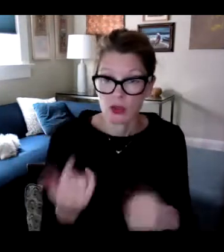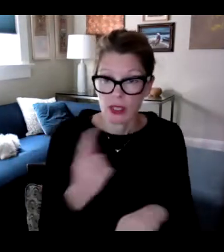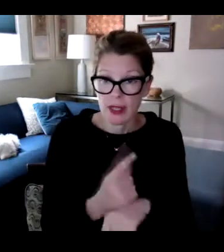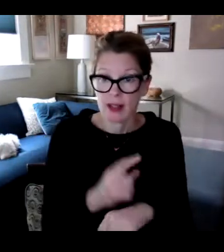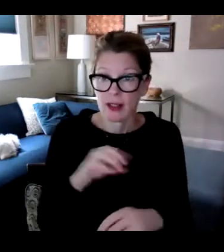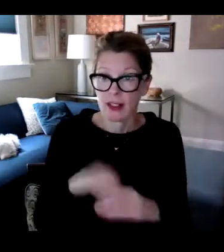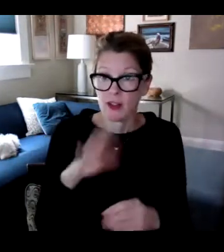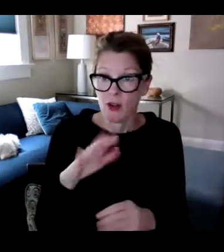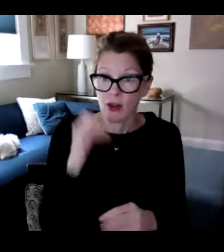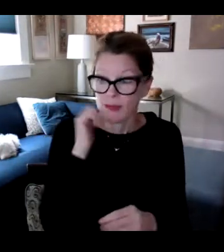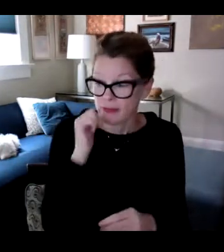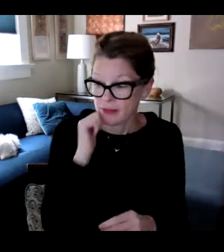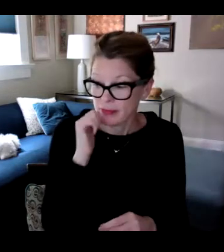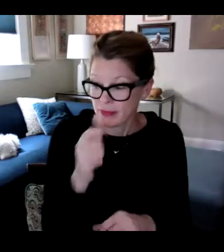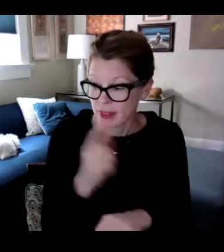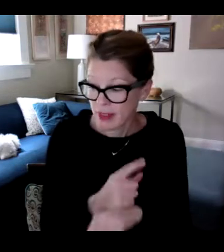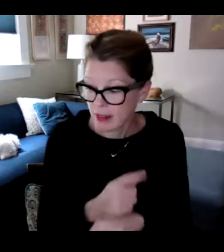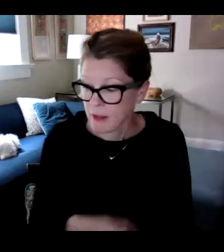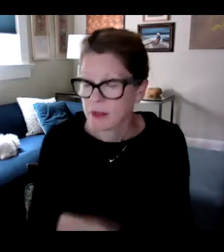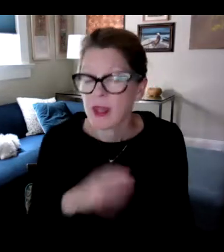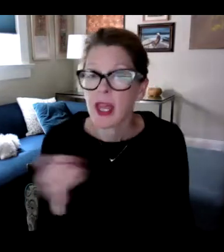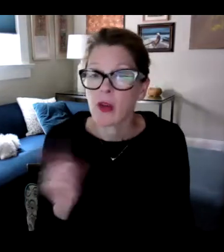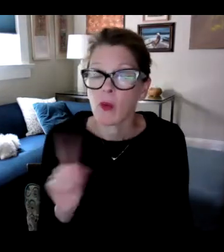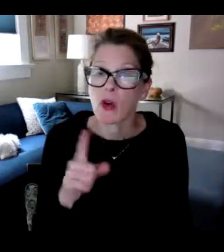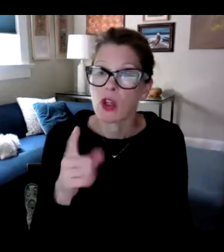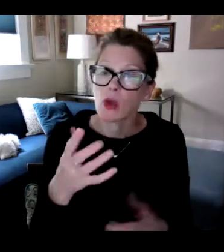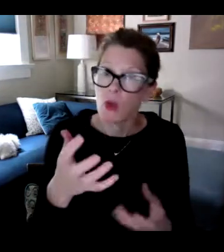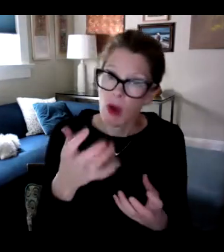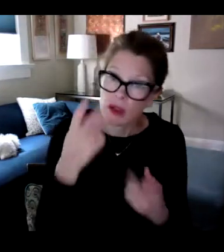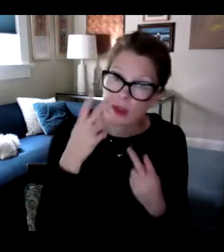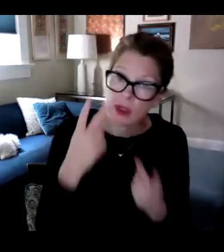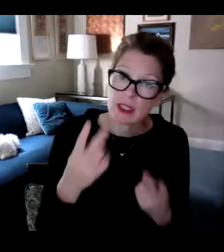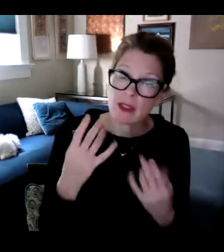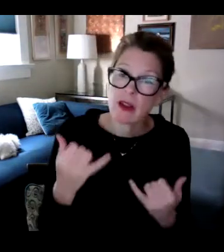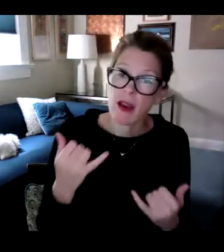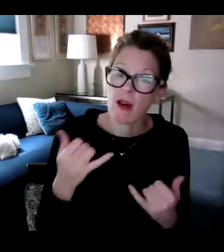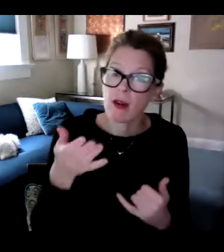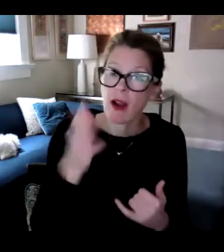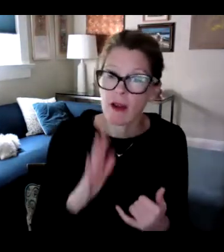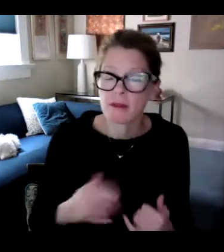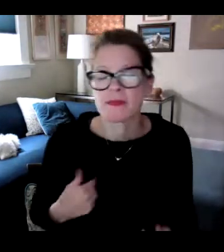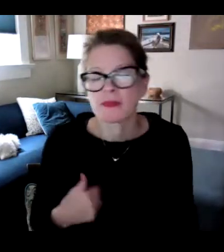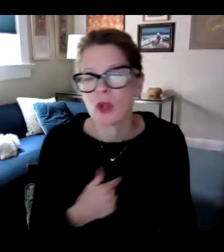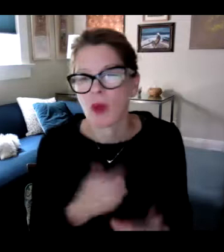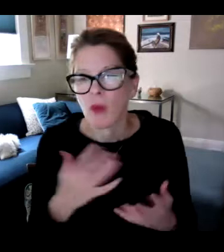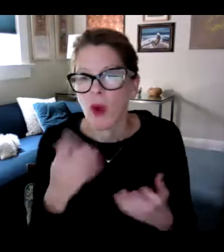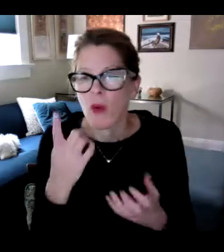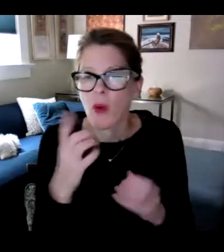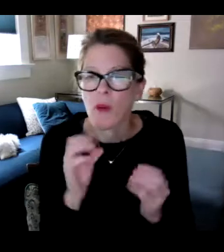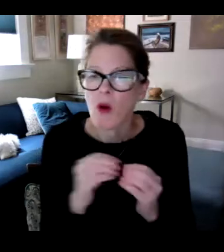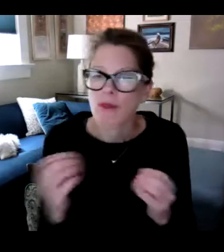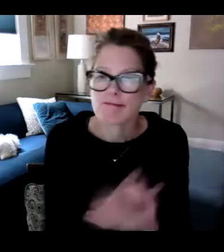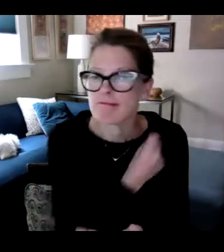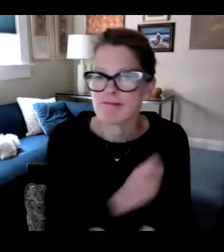the places where you want to see God. And let us pray that we get just one more chance to wake up